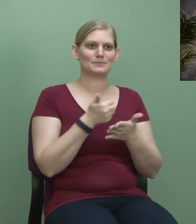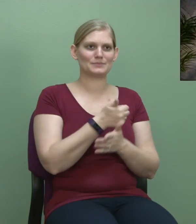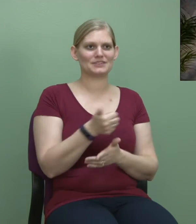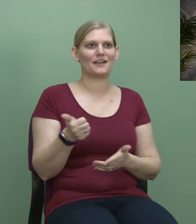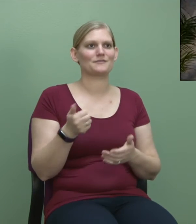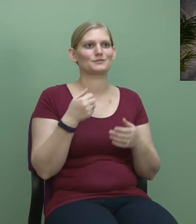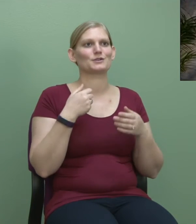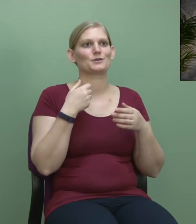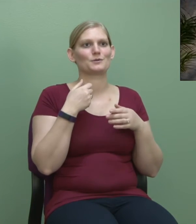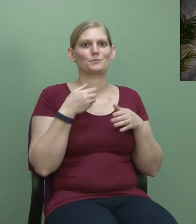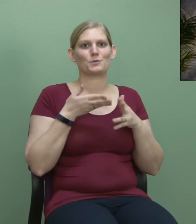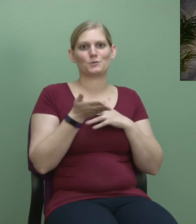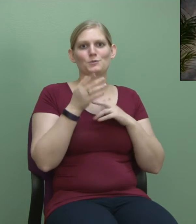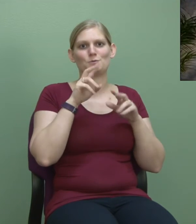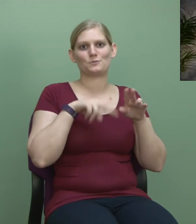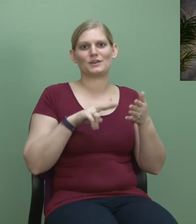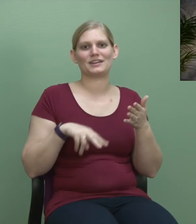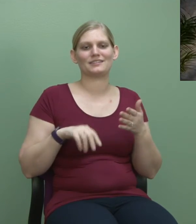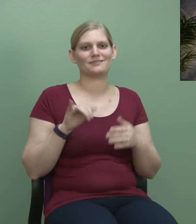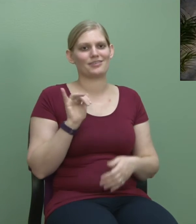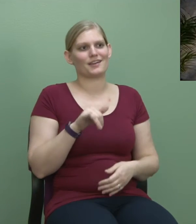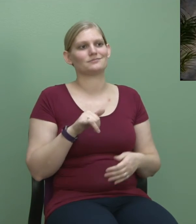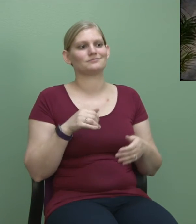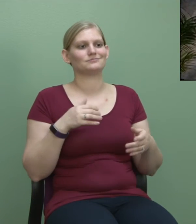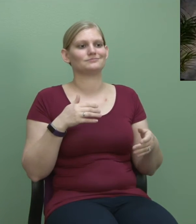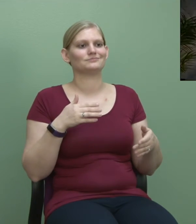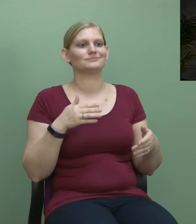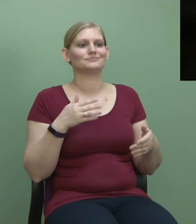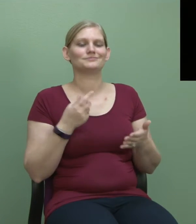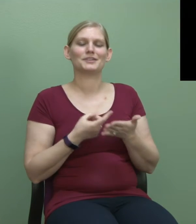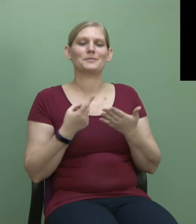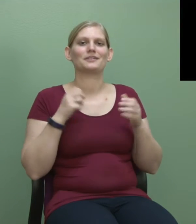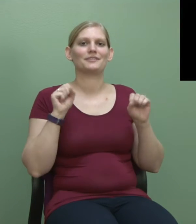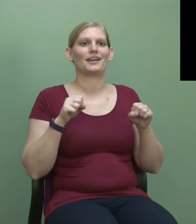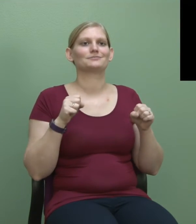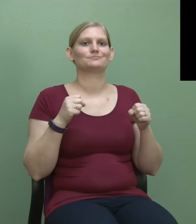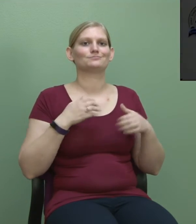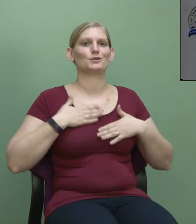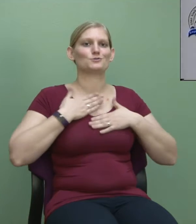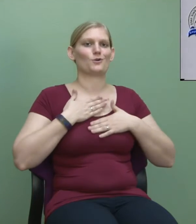and something that we can all enjoy throughout our whole life.